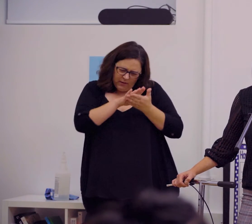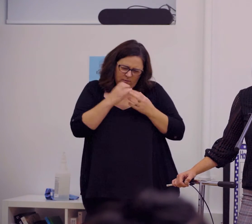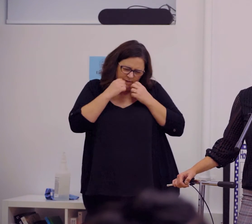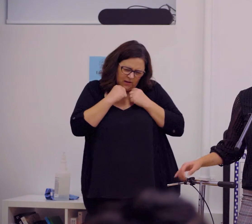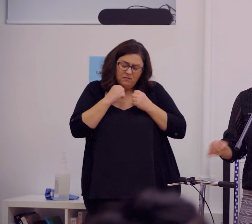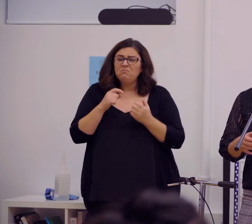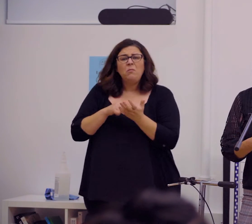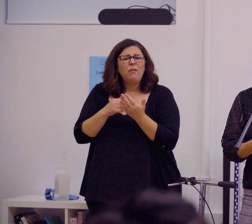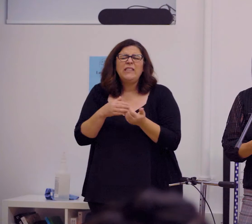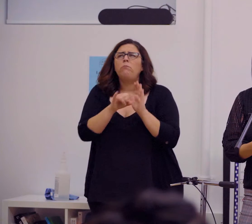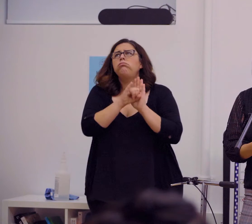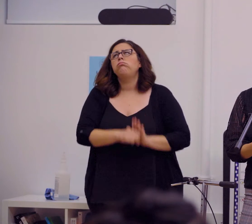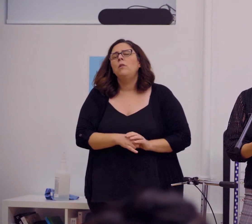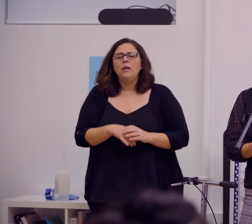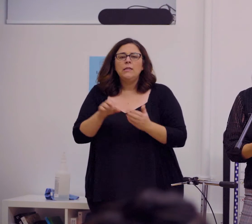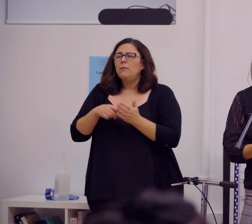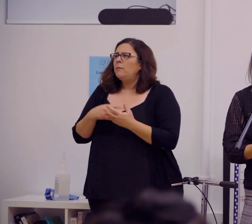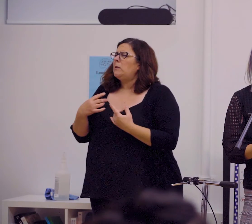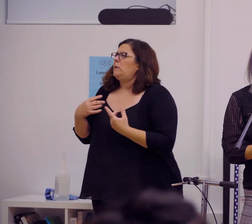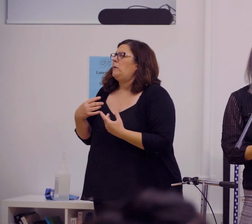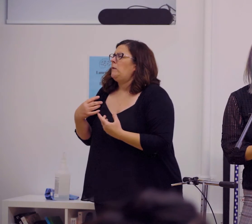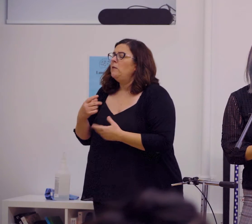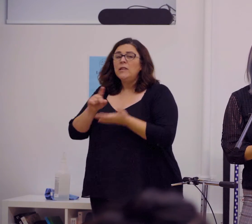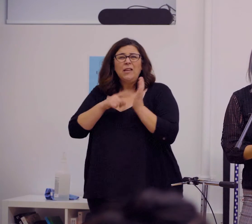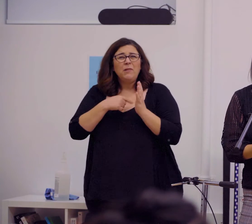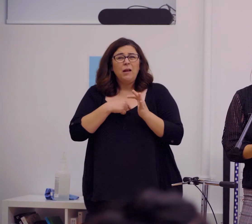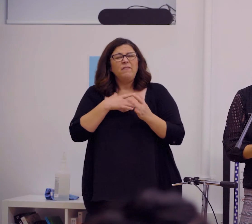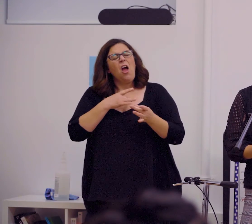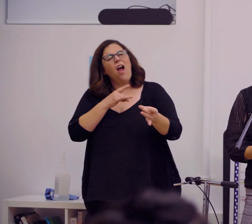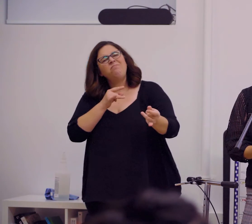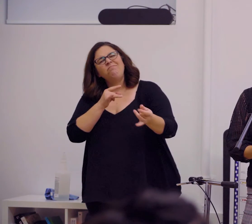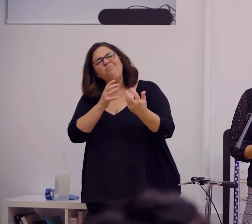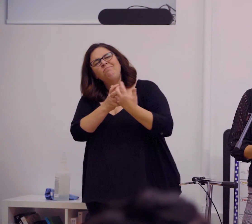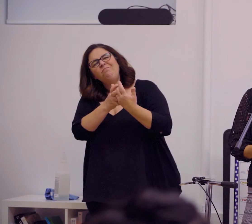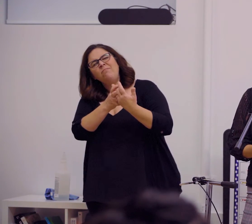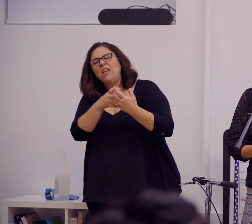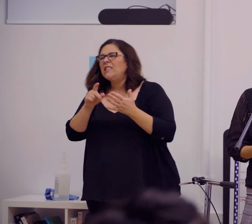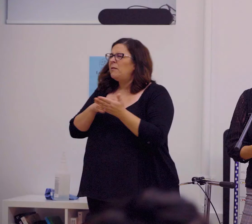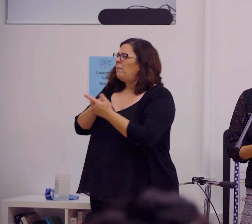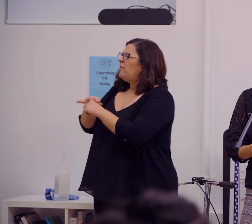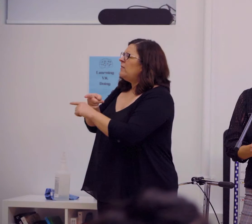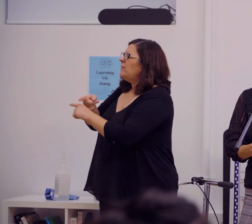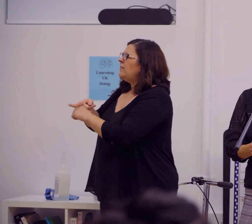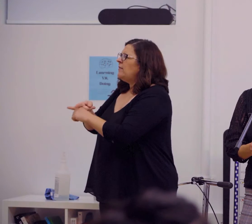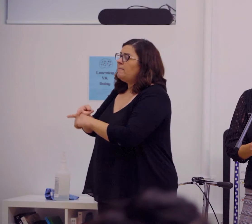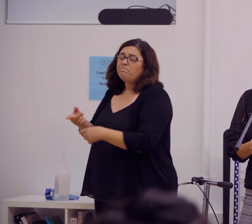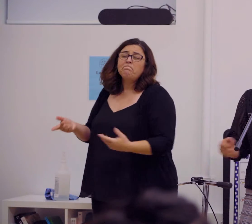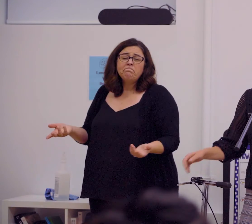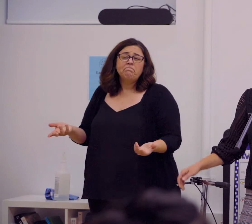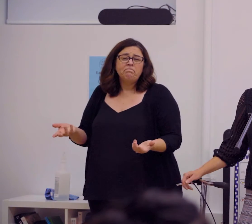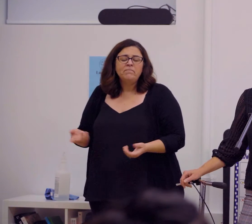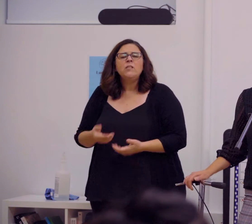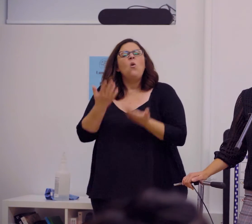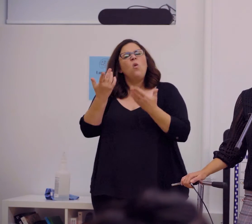other days it's not. Sometimes there's alignment, and sometimes there's not. So the story I want to share with you that demonstrates some